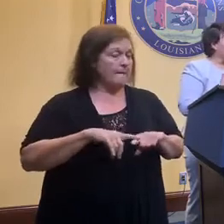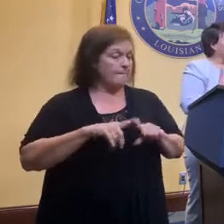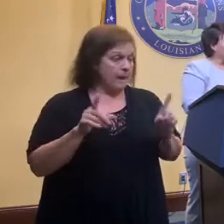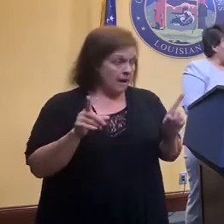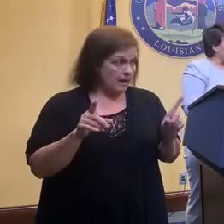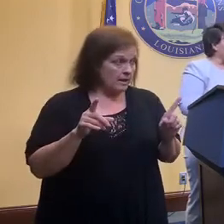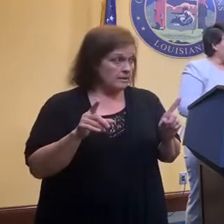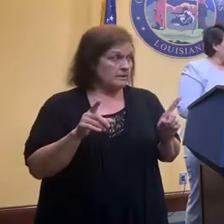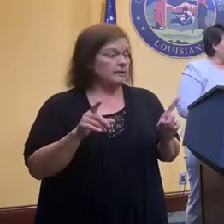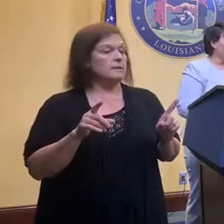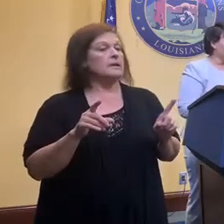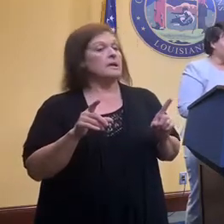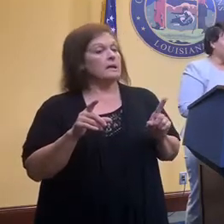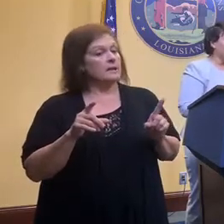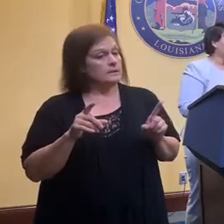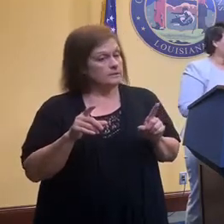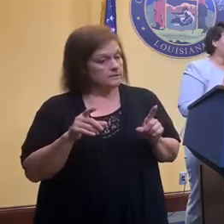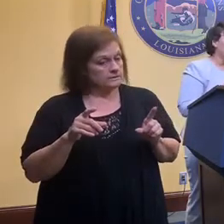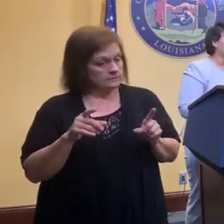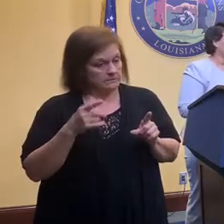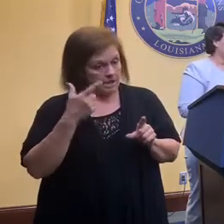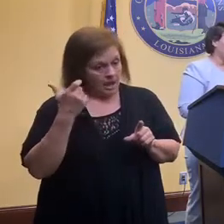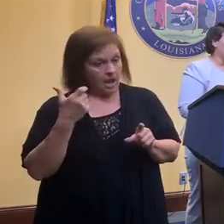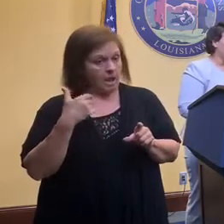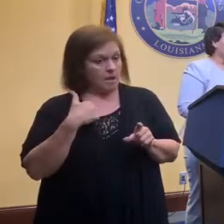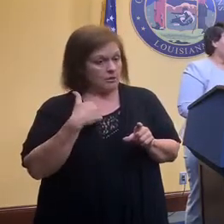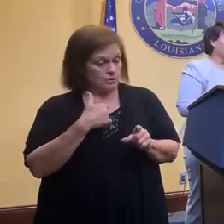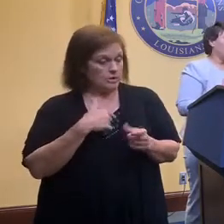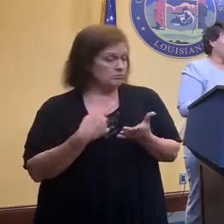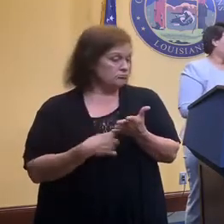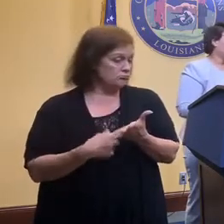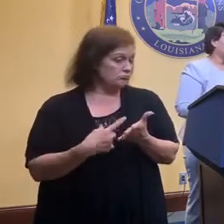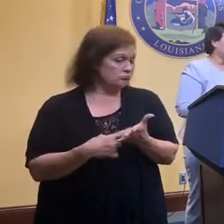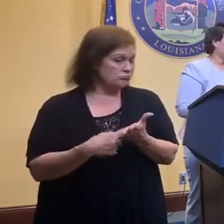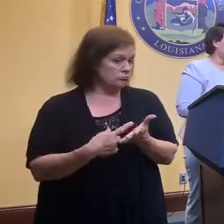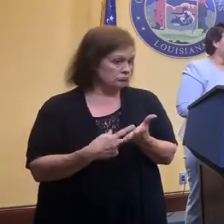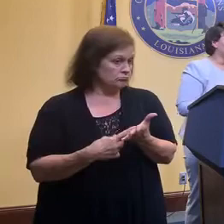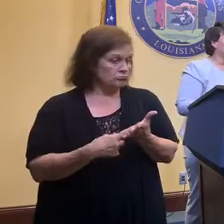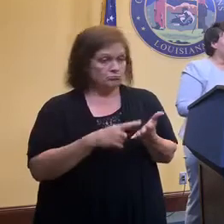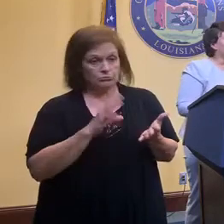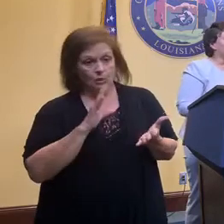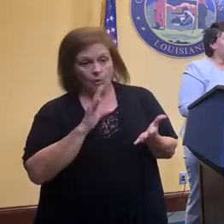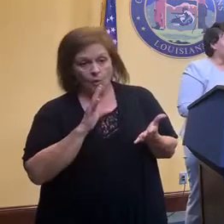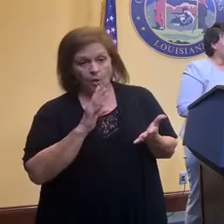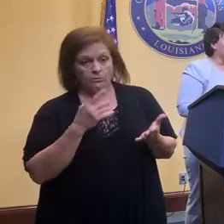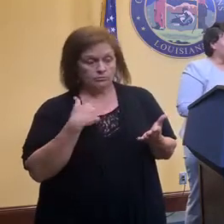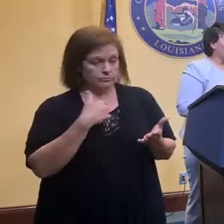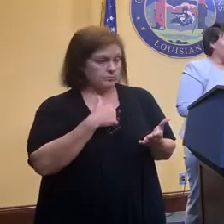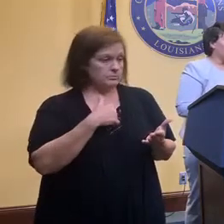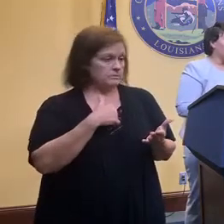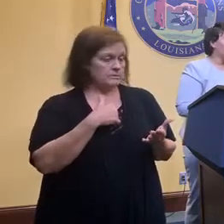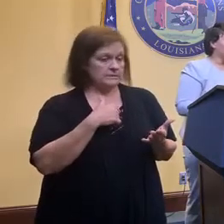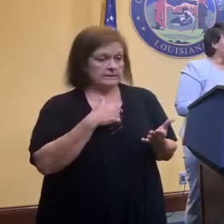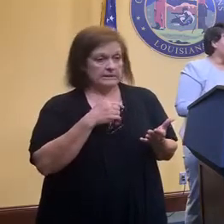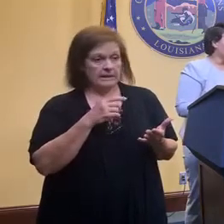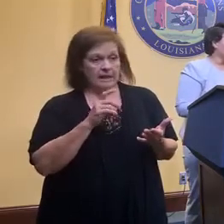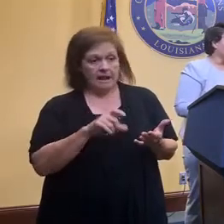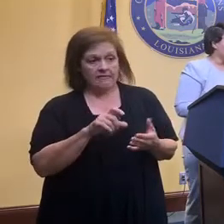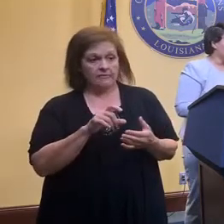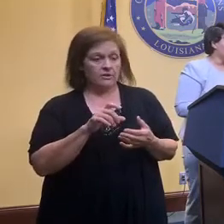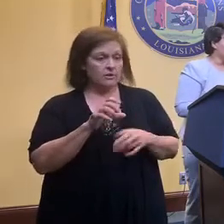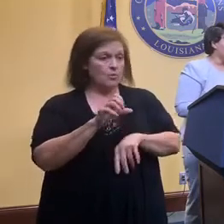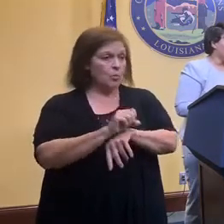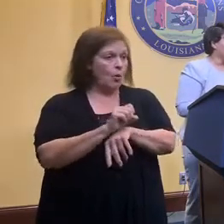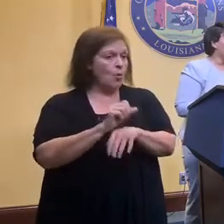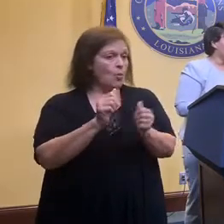just having the dialogue, because it's going to take a comprehensive approach in working with our business